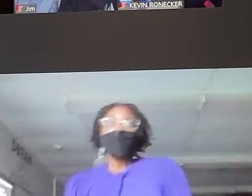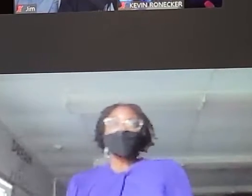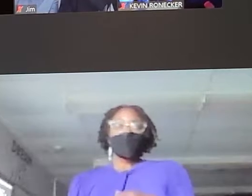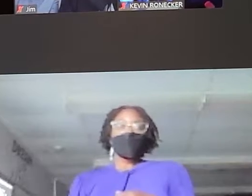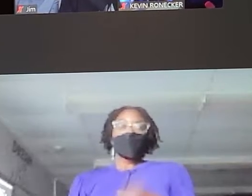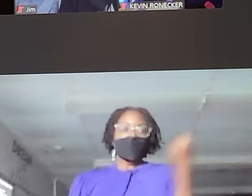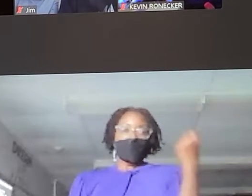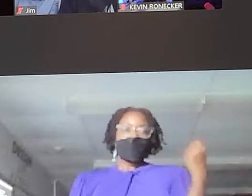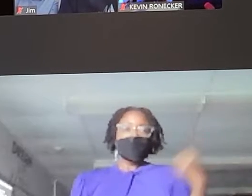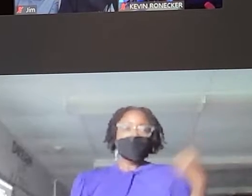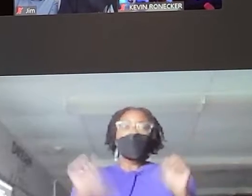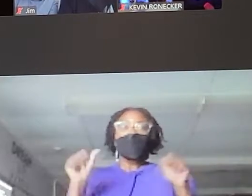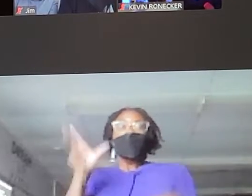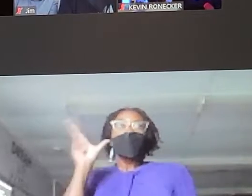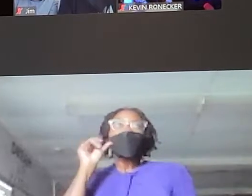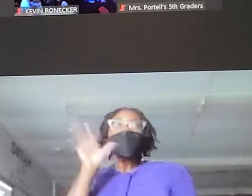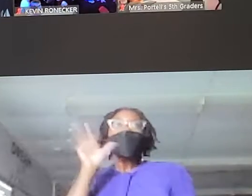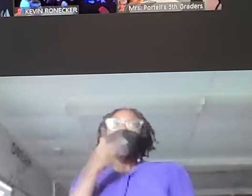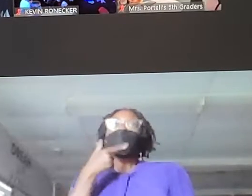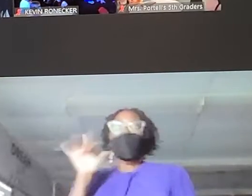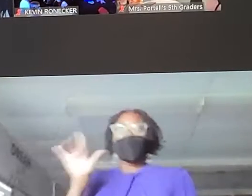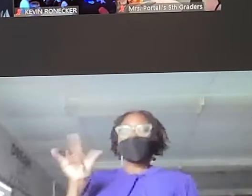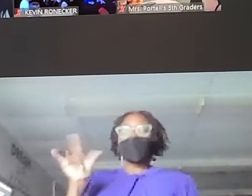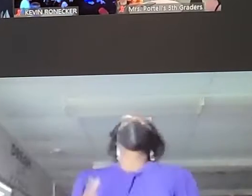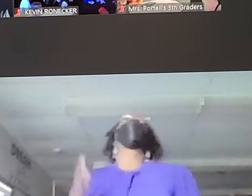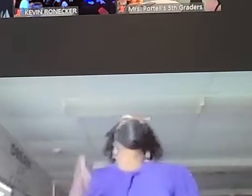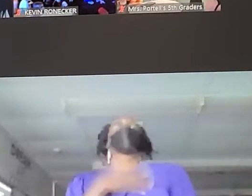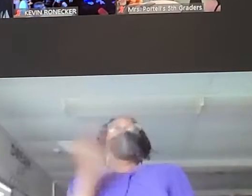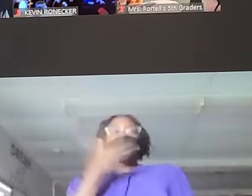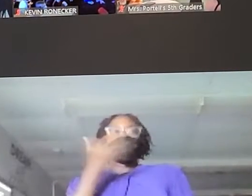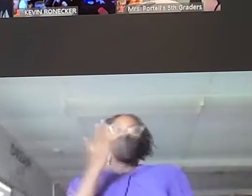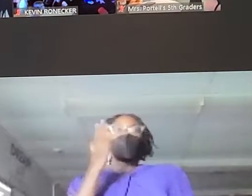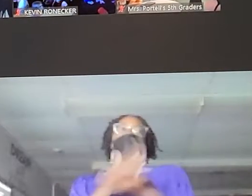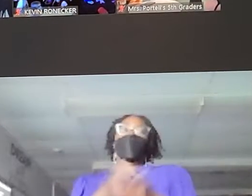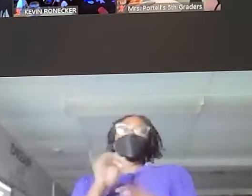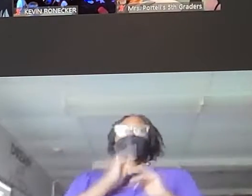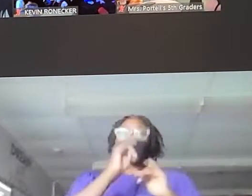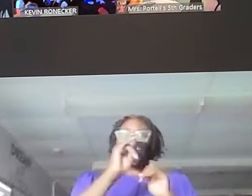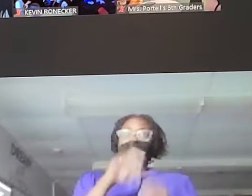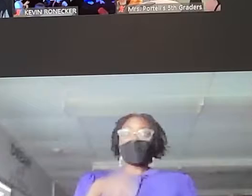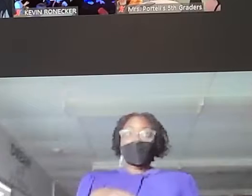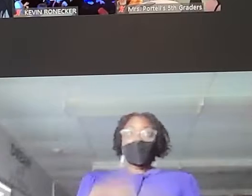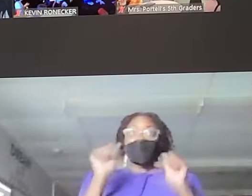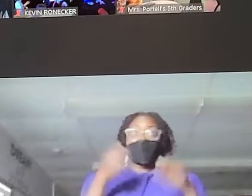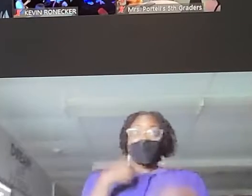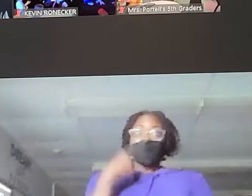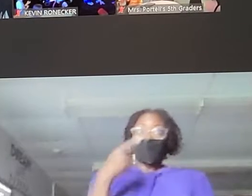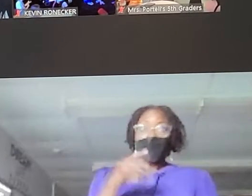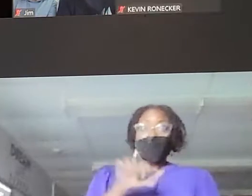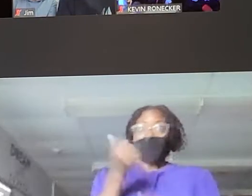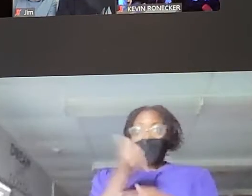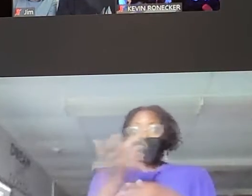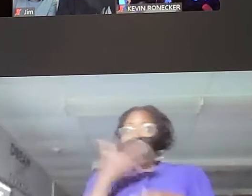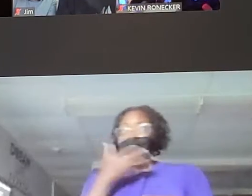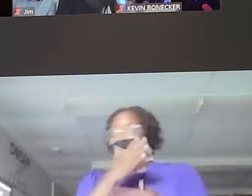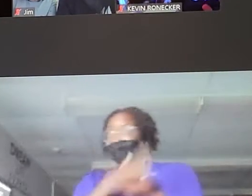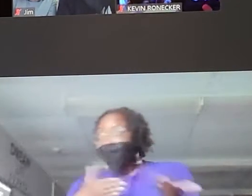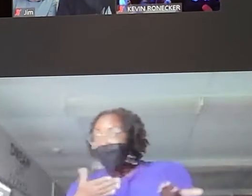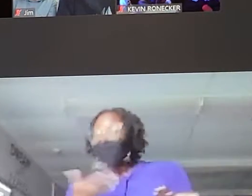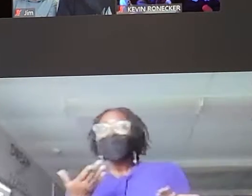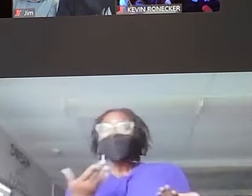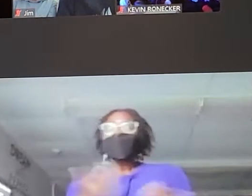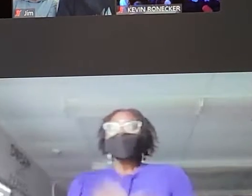Yeah. Yeah, when she could hear her mother say, I love you. That was my favorite part, too. Can I tell you my other favorite part? Yeah. She was such